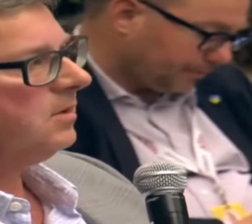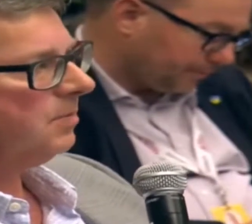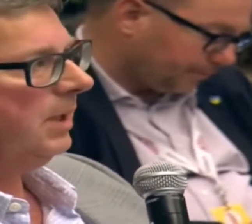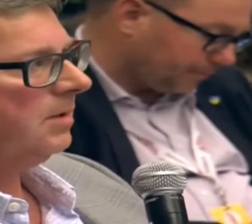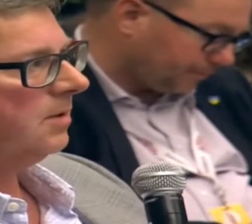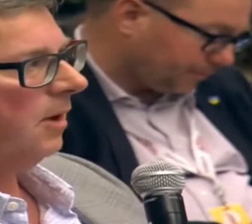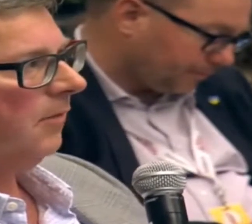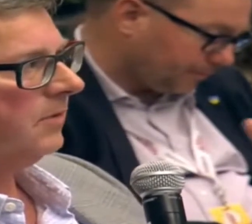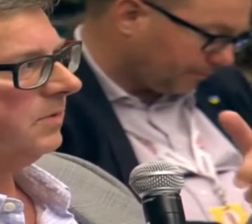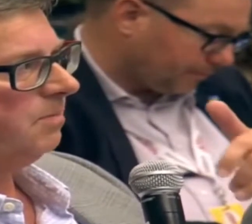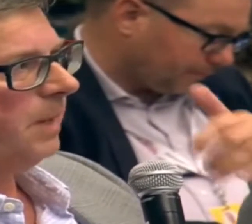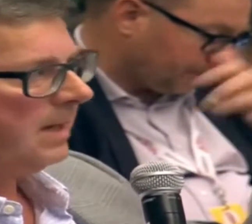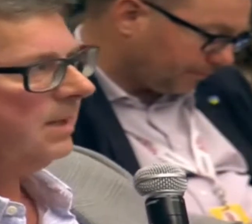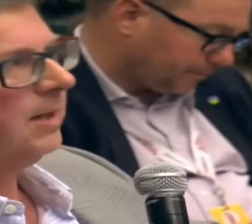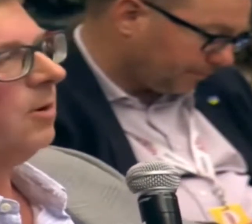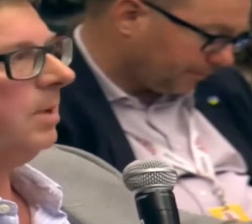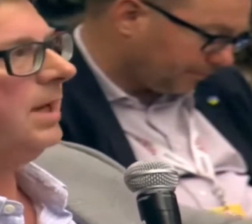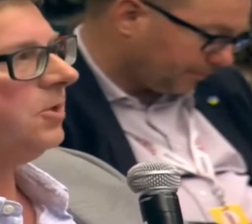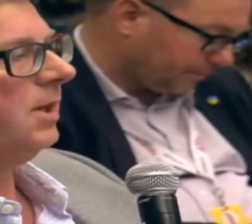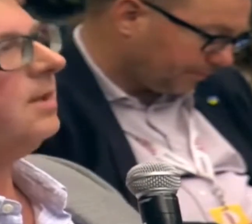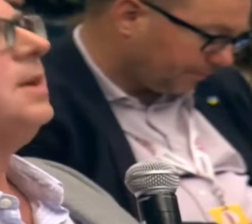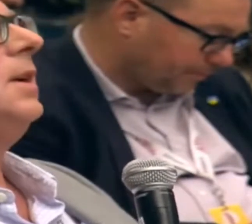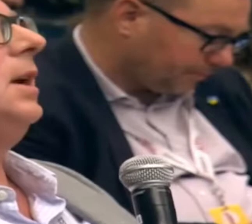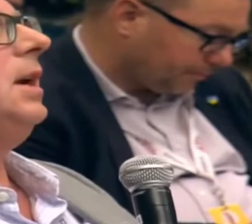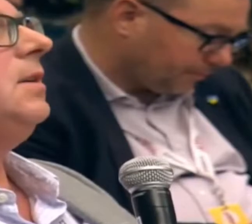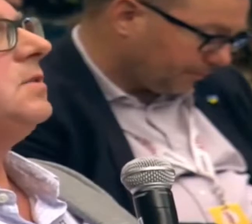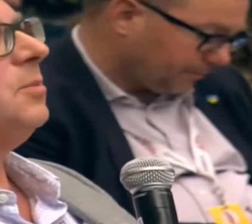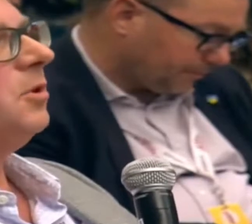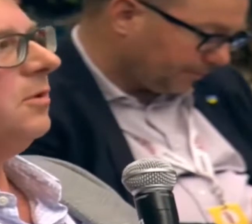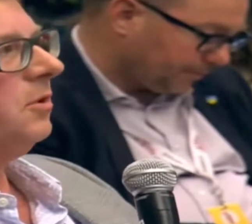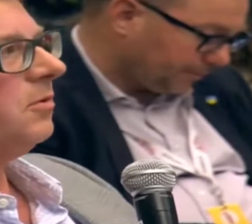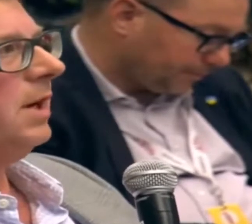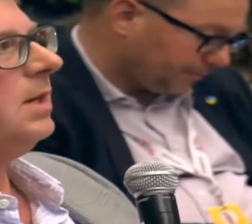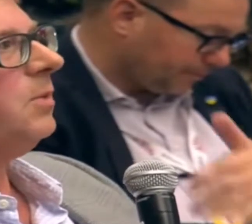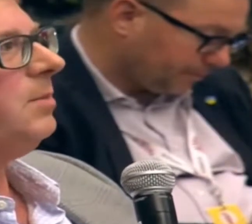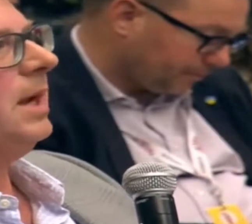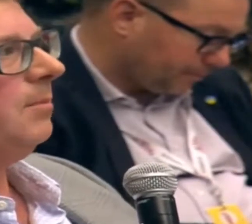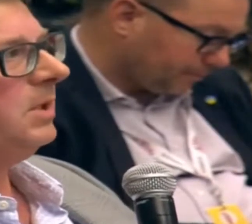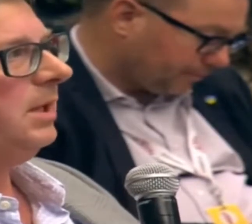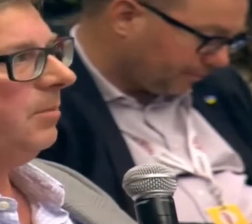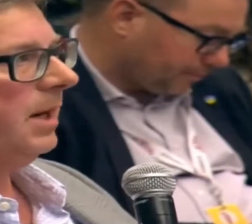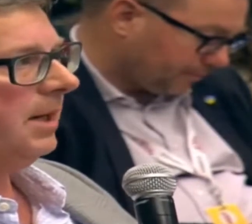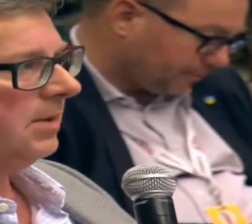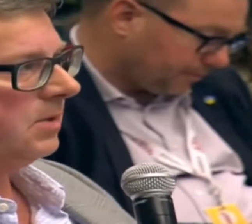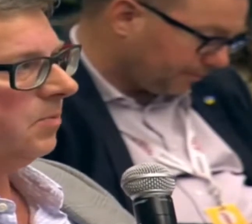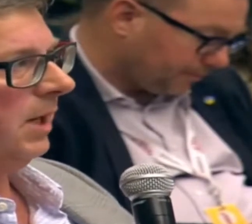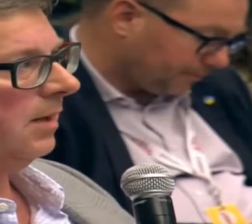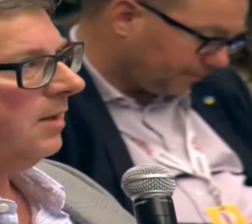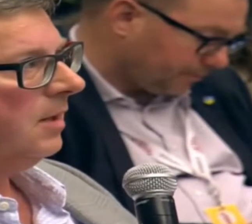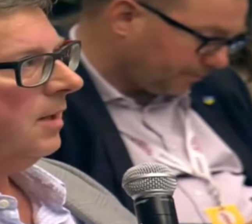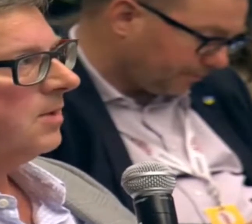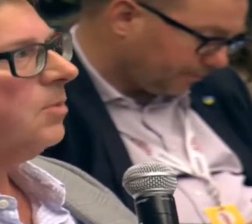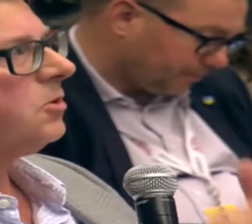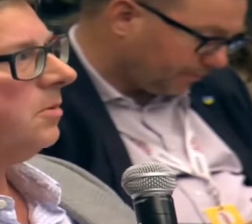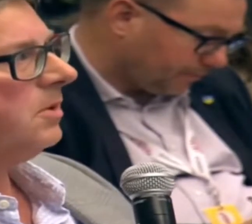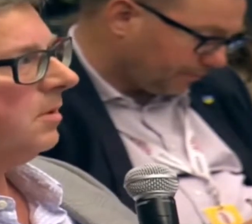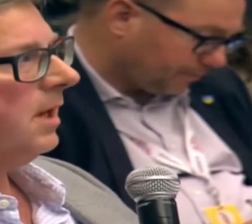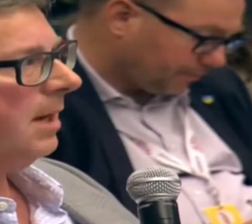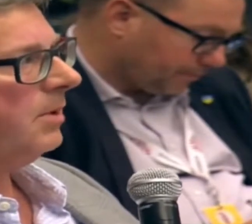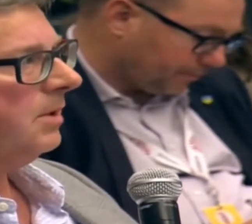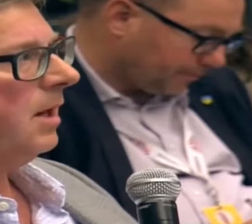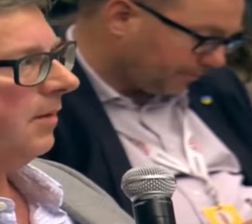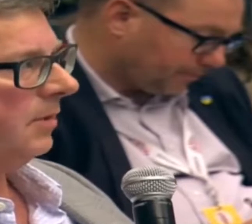the current speed of spending or pledging in support of Ukraine, it will be empty by next spring. So what